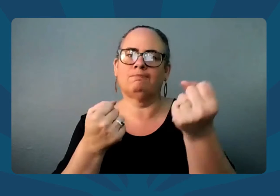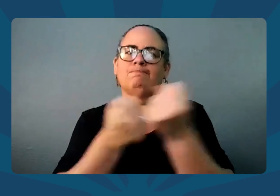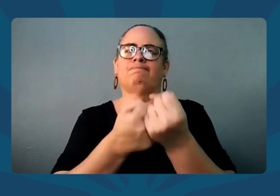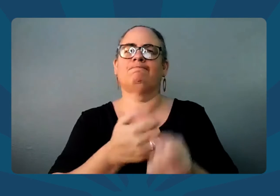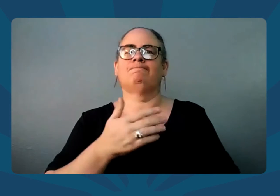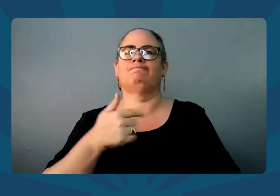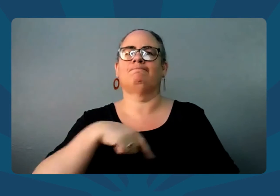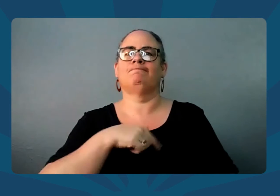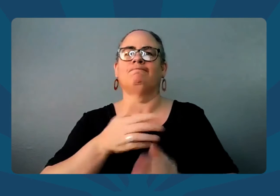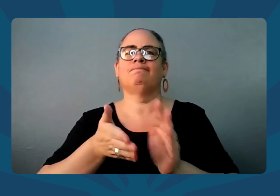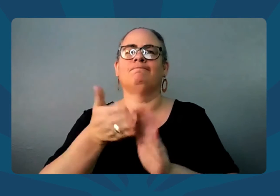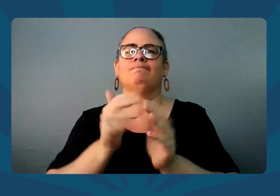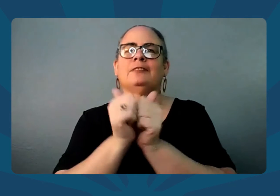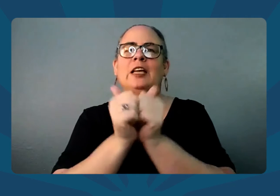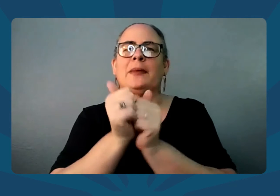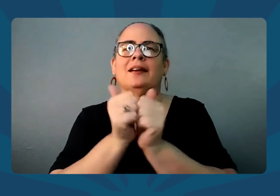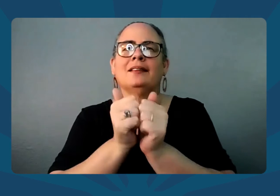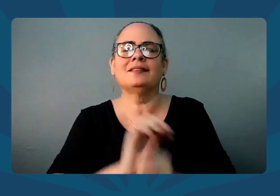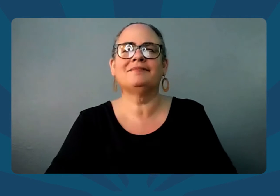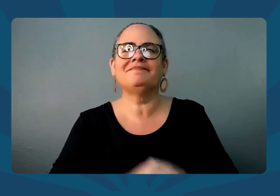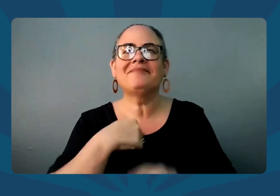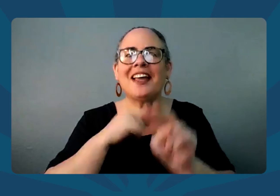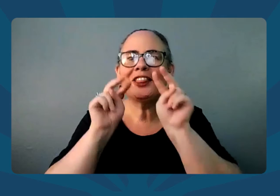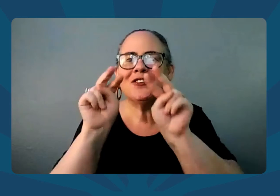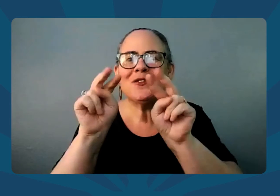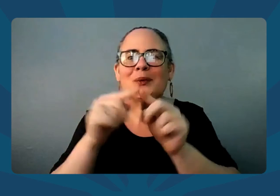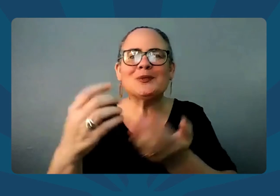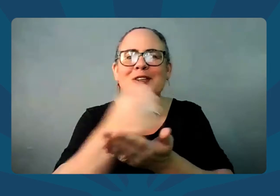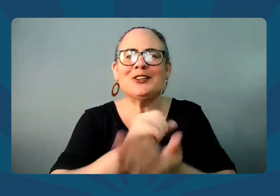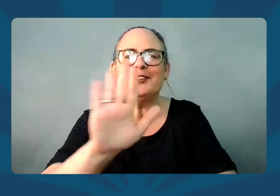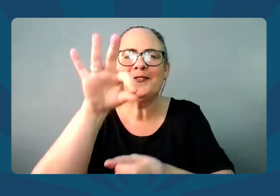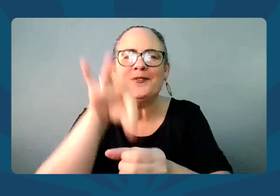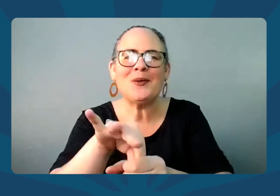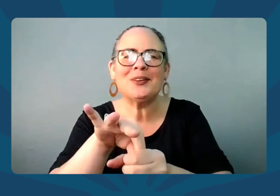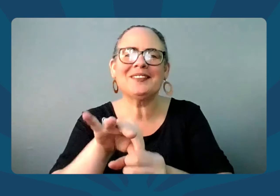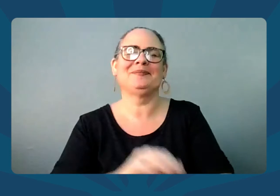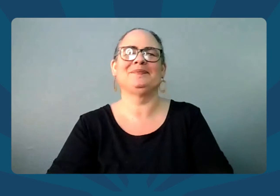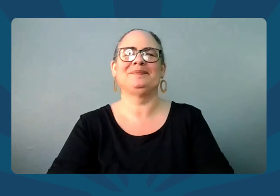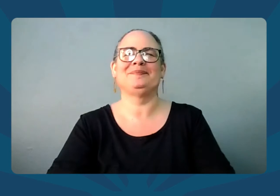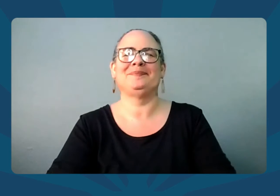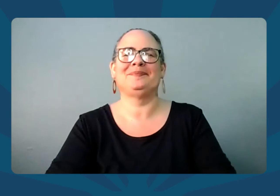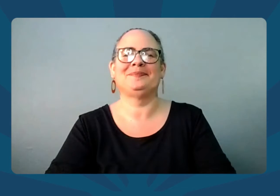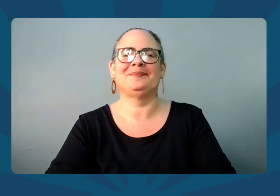have all endorsed our campaign. I look forward to earning your vote too.